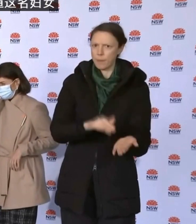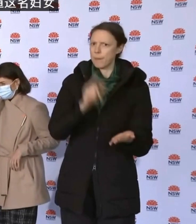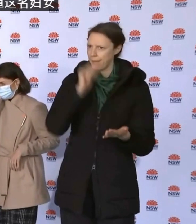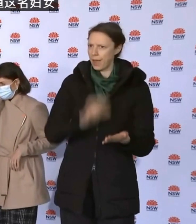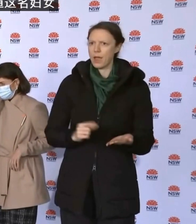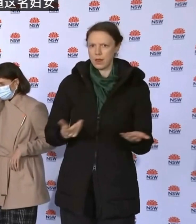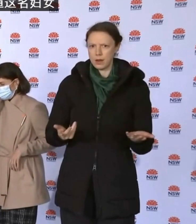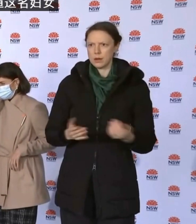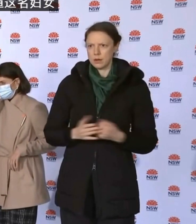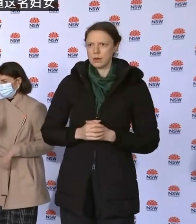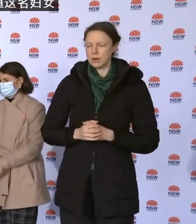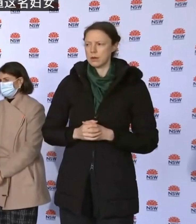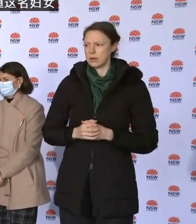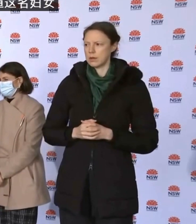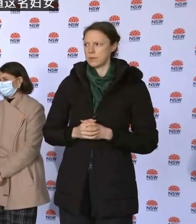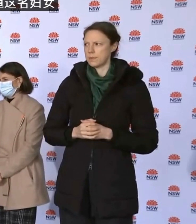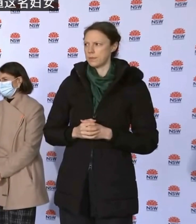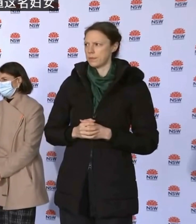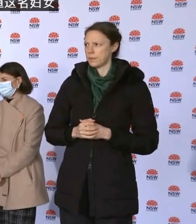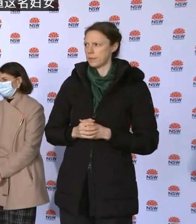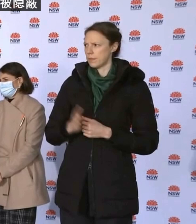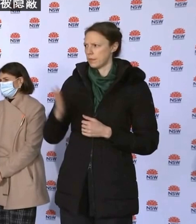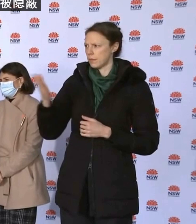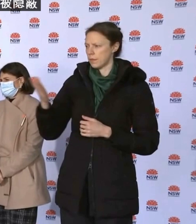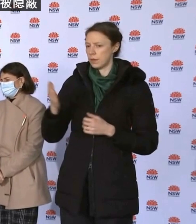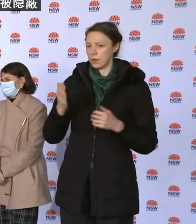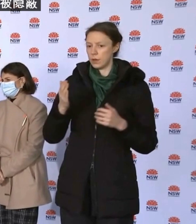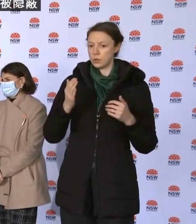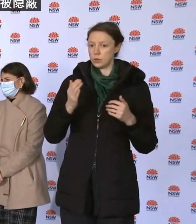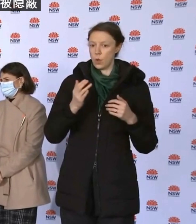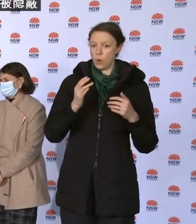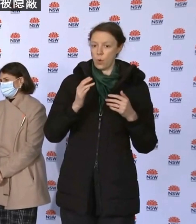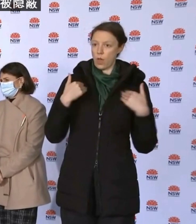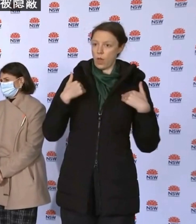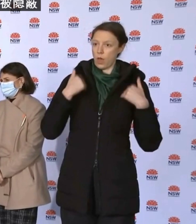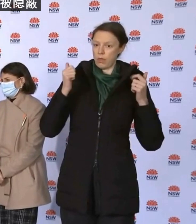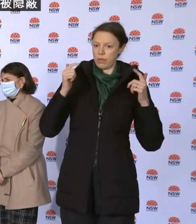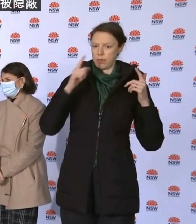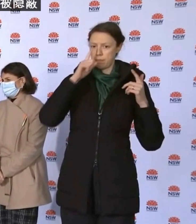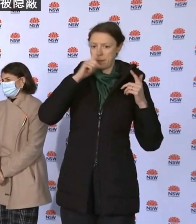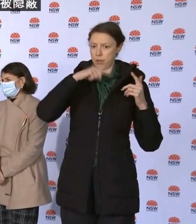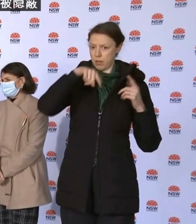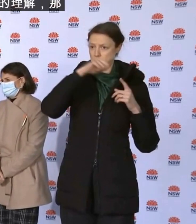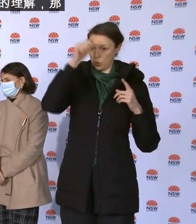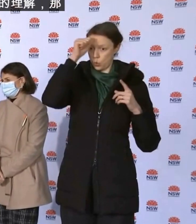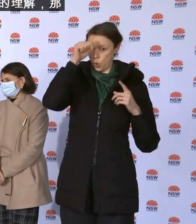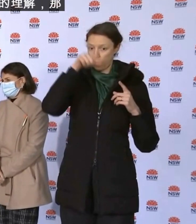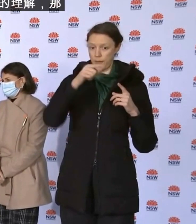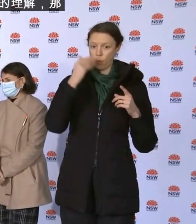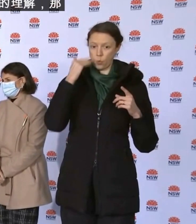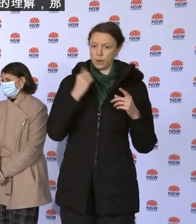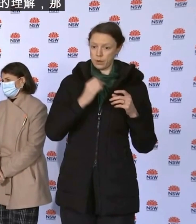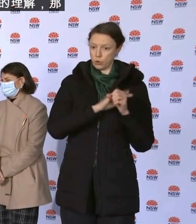health authorities aware that were they aware that the woman had contracted coronavirus, had contracted COVID before she